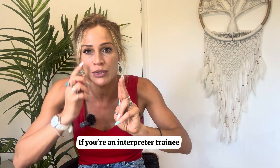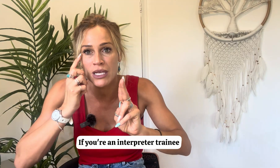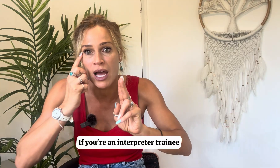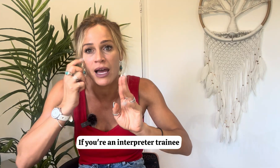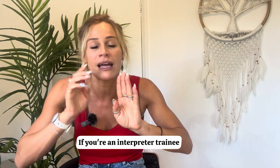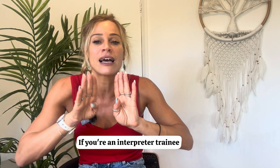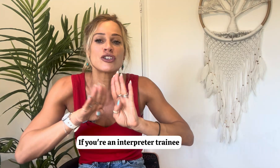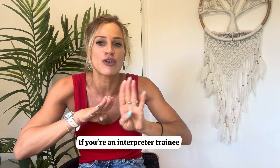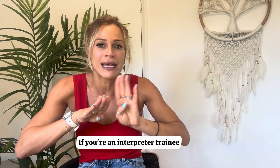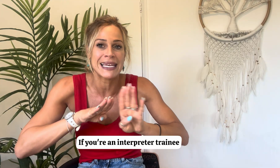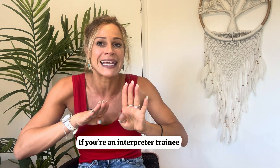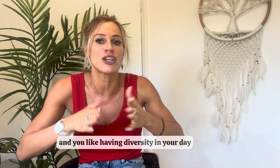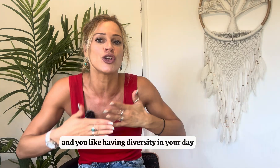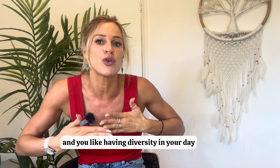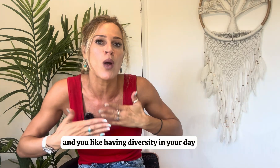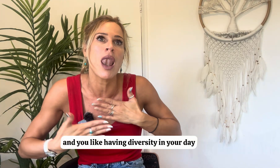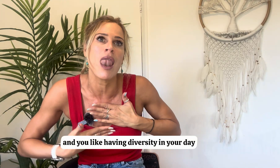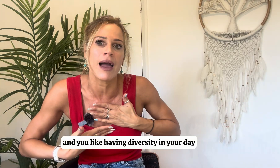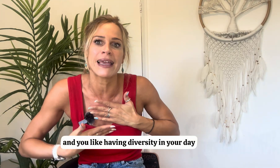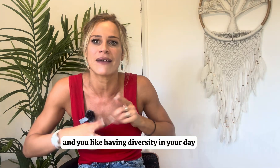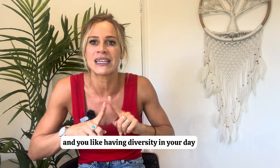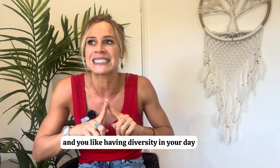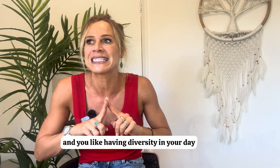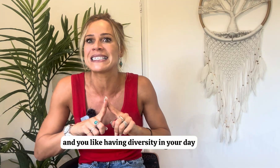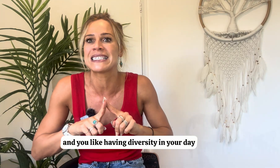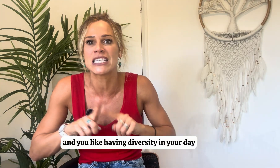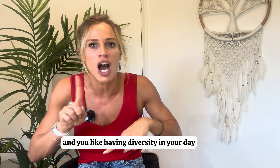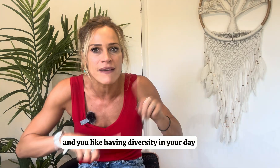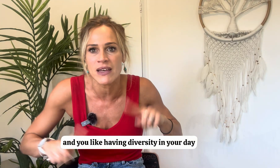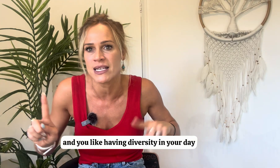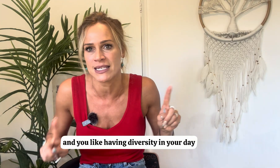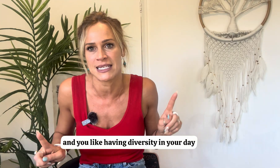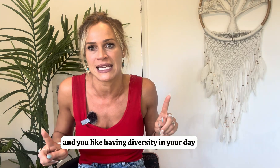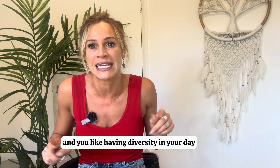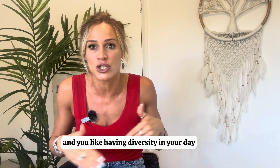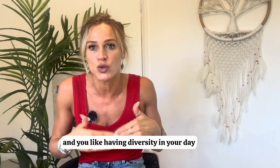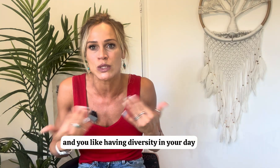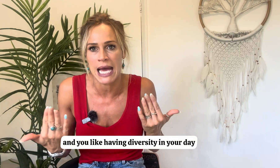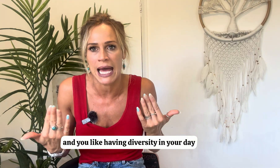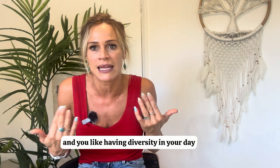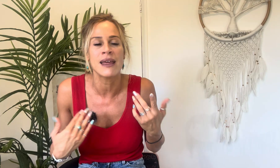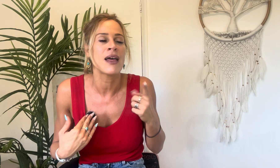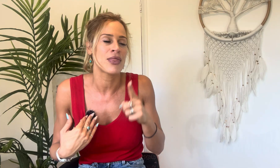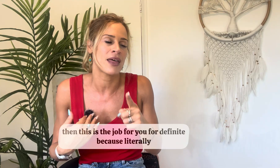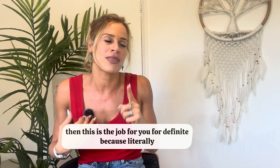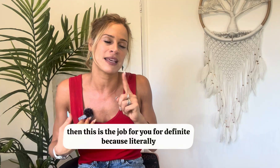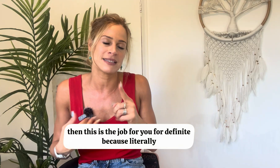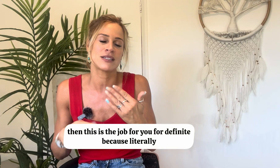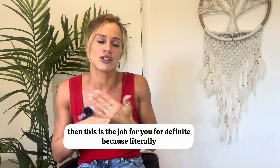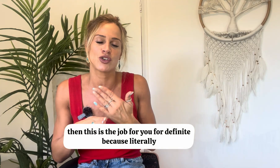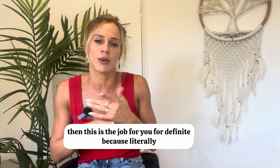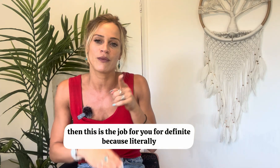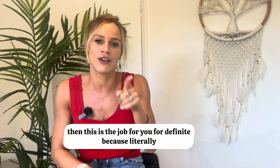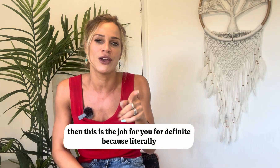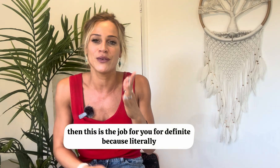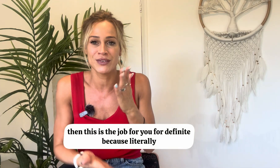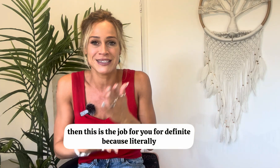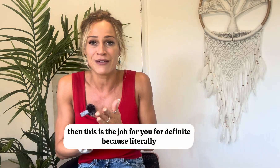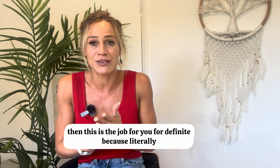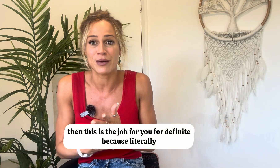interpreter trainee and you like having diversity in your day, then this is the job for you for definite,